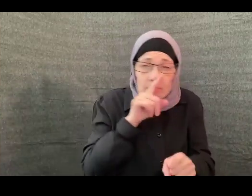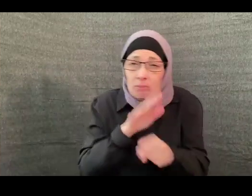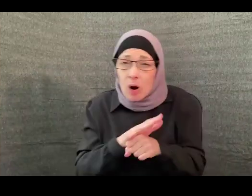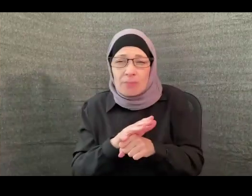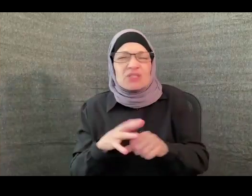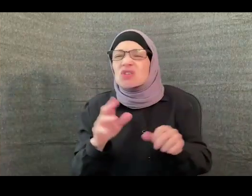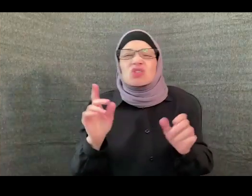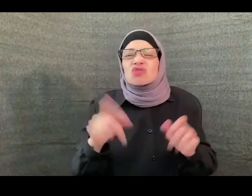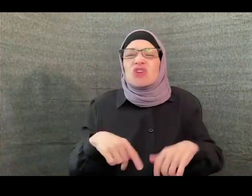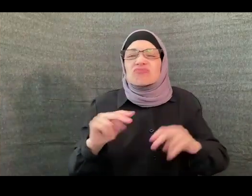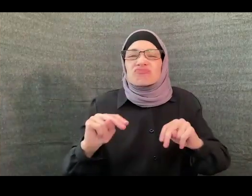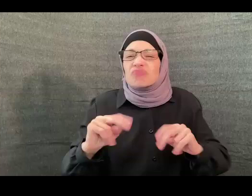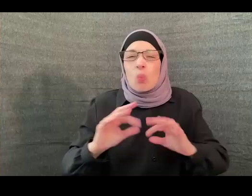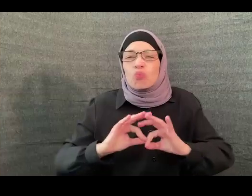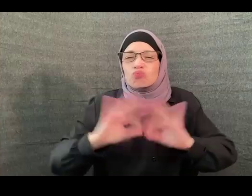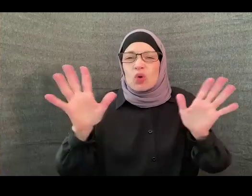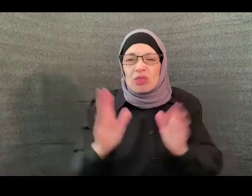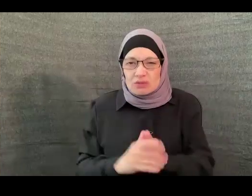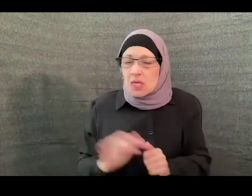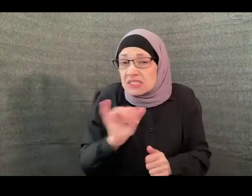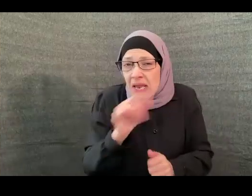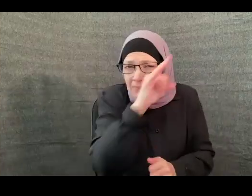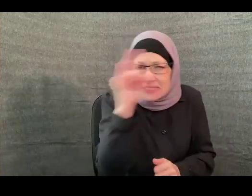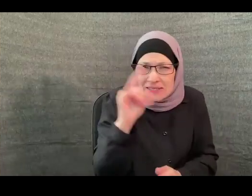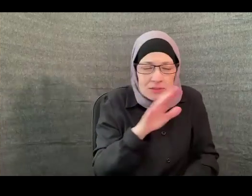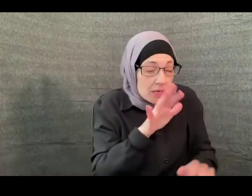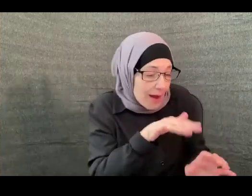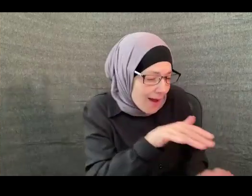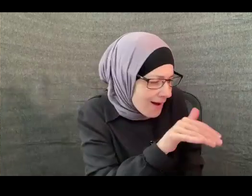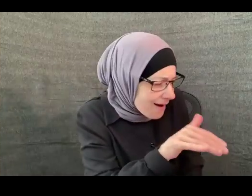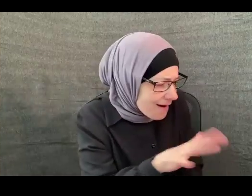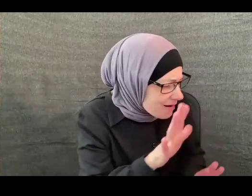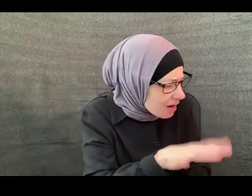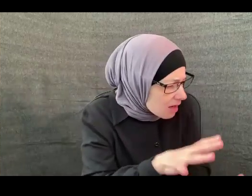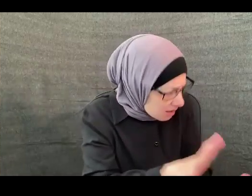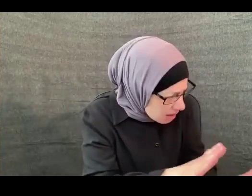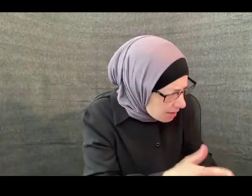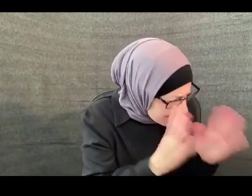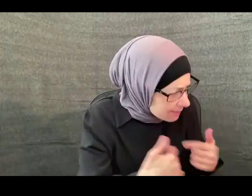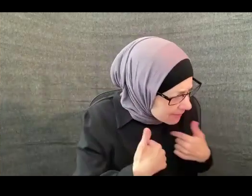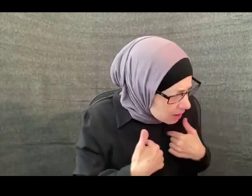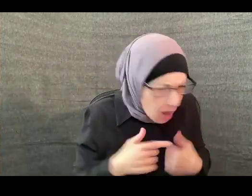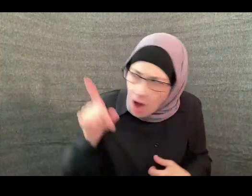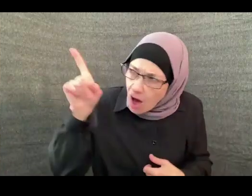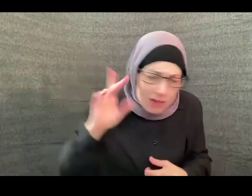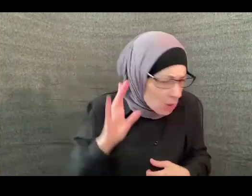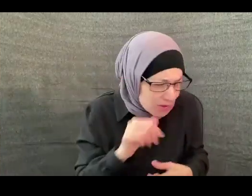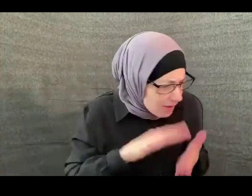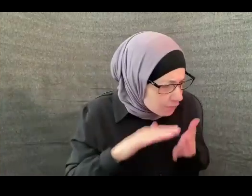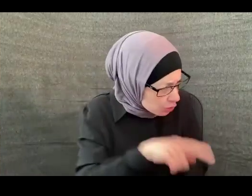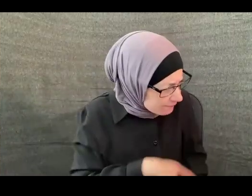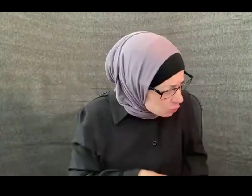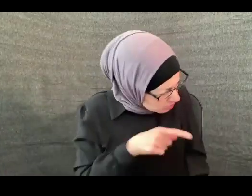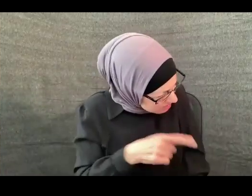Satan, when he tells you, listen to me, Allah will not forgive you. Do you remember all the sins you have